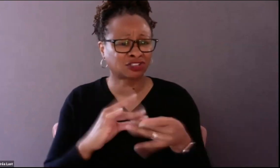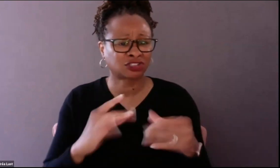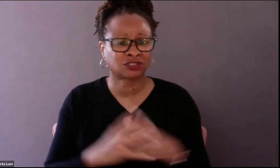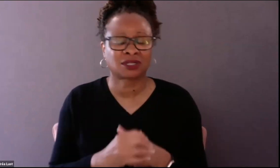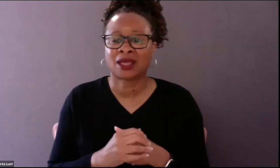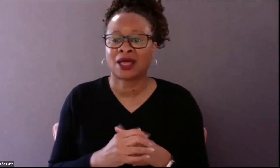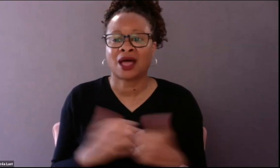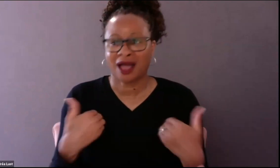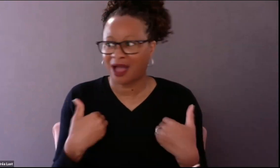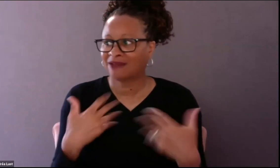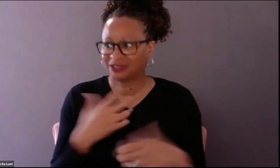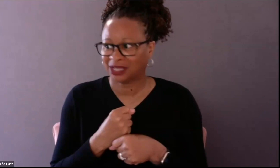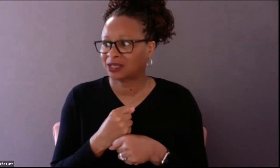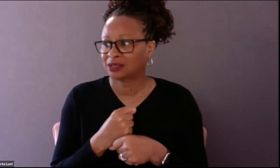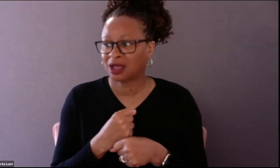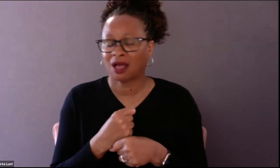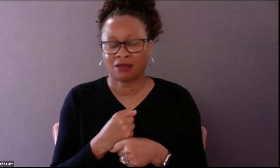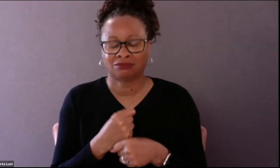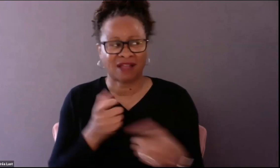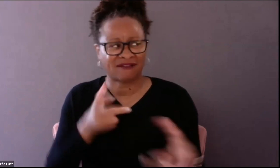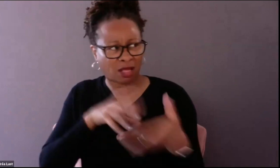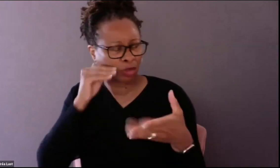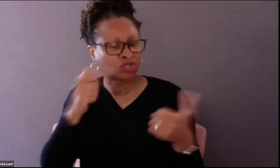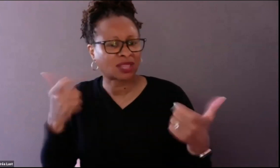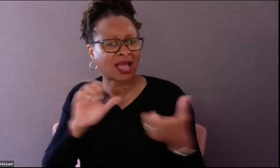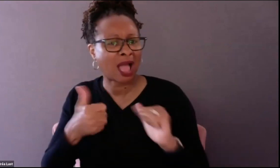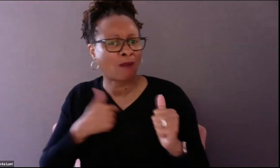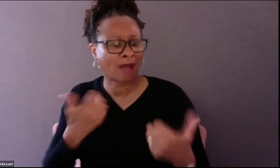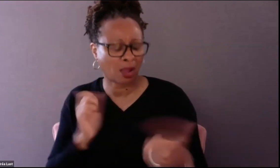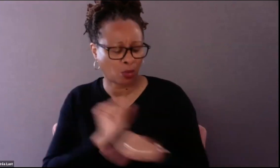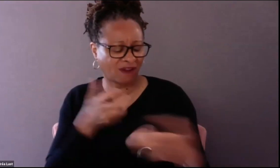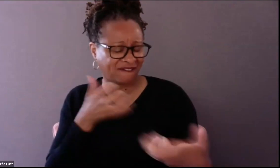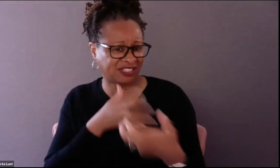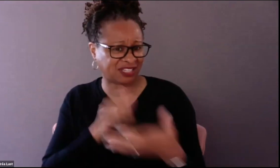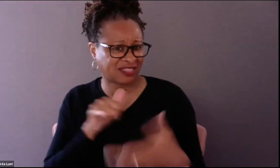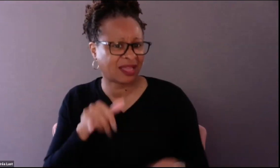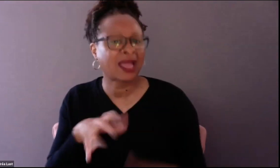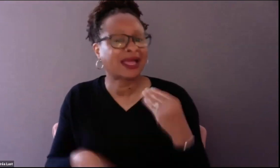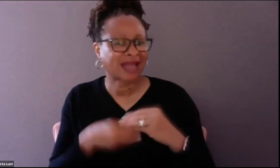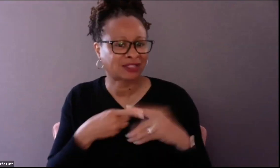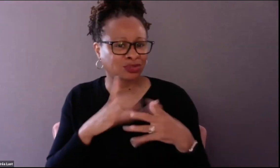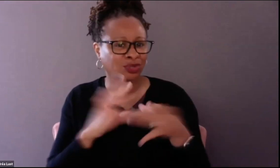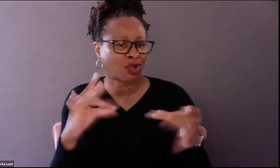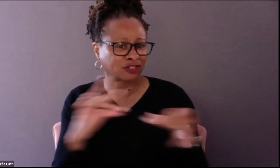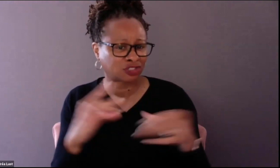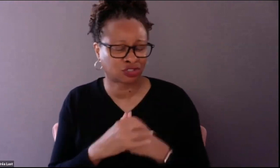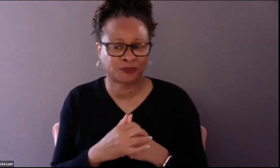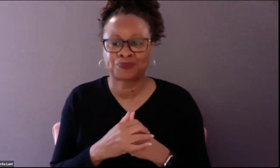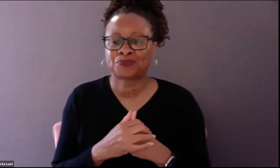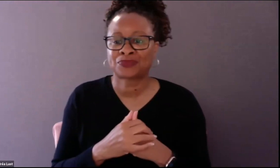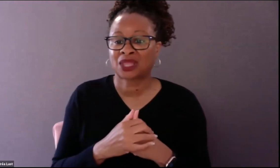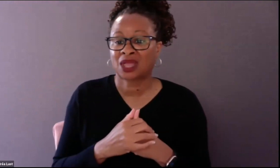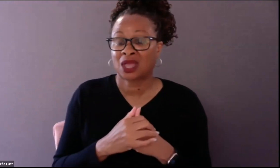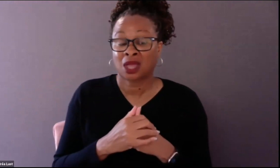taken away a lot in terms of how my work fits into that and adds to that conversation. You know, in terms of